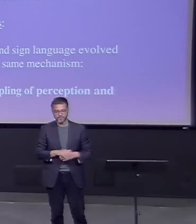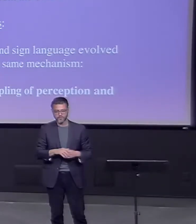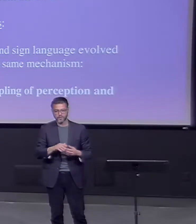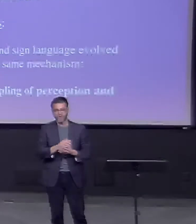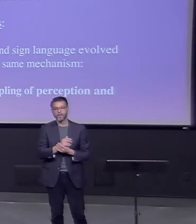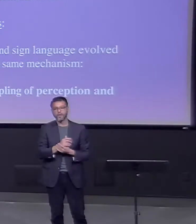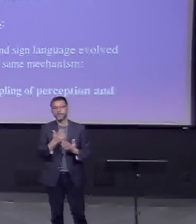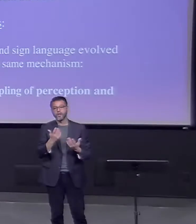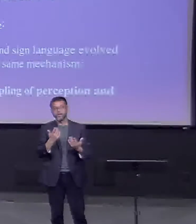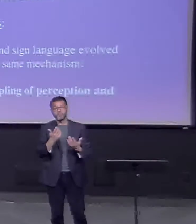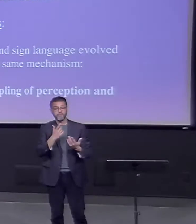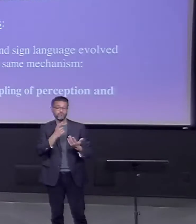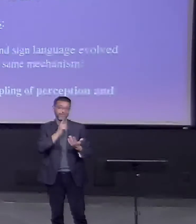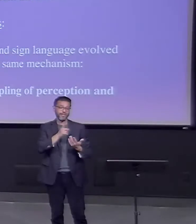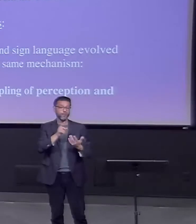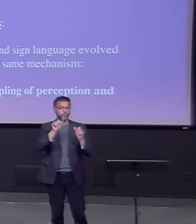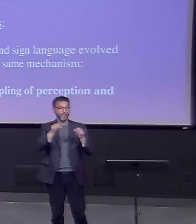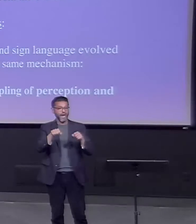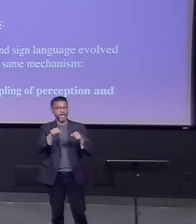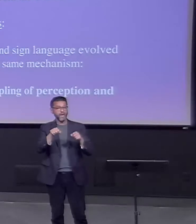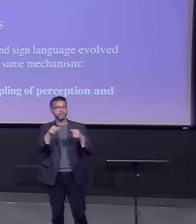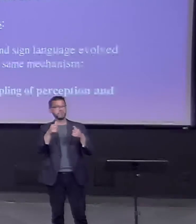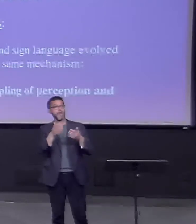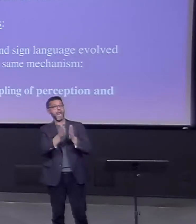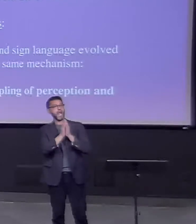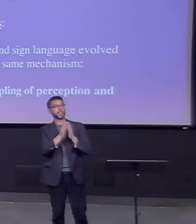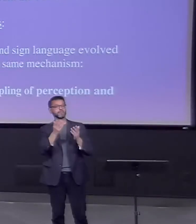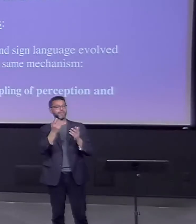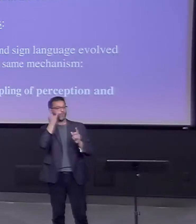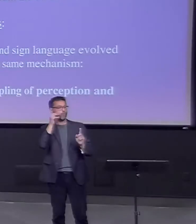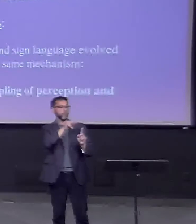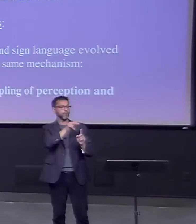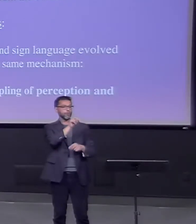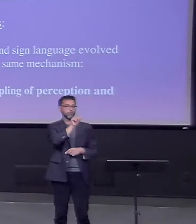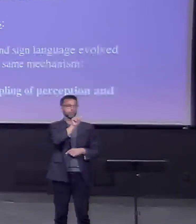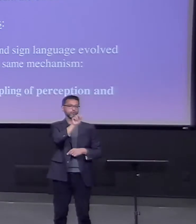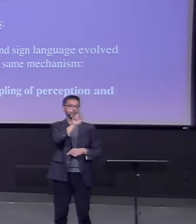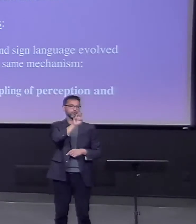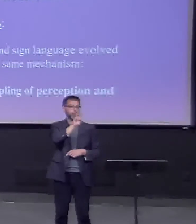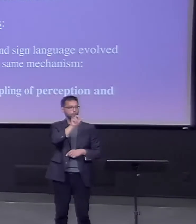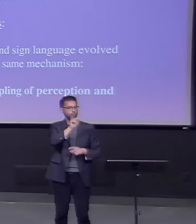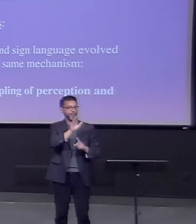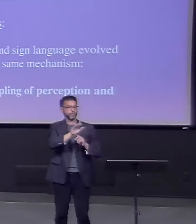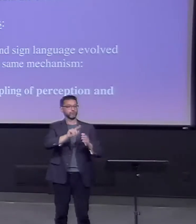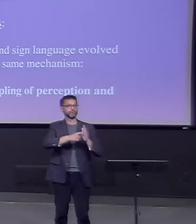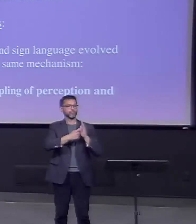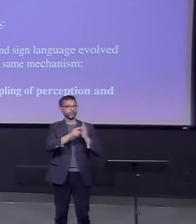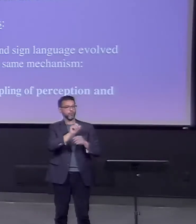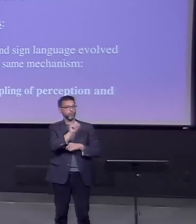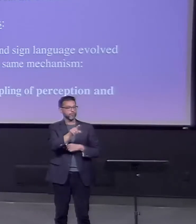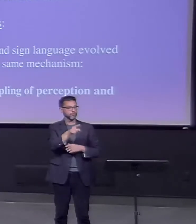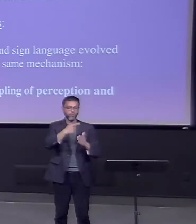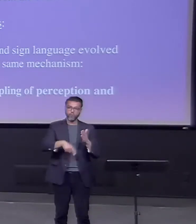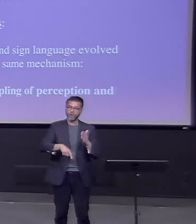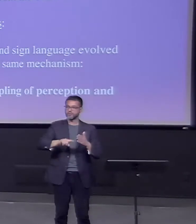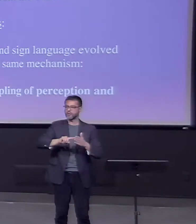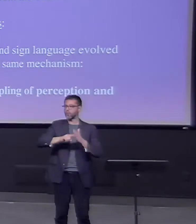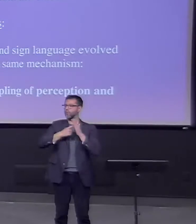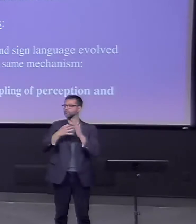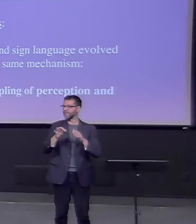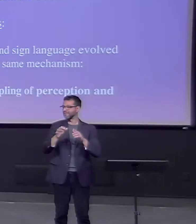one could also ask, going back to Darwin's question of what was the origin of language, but some people